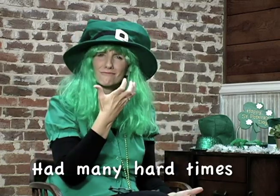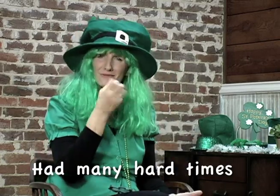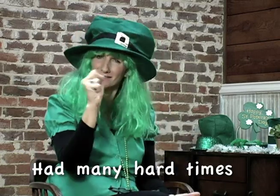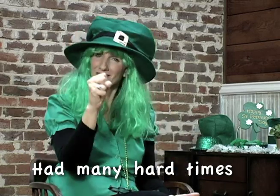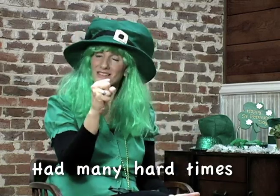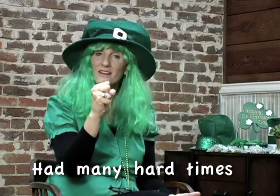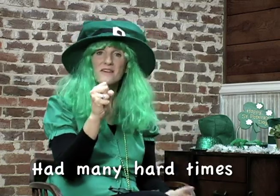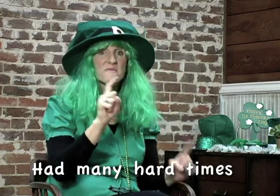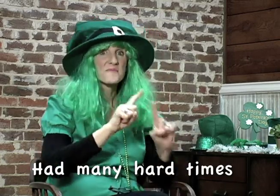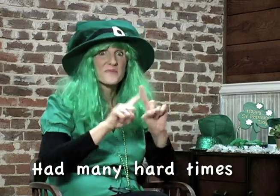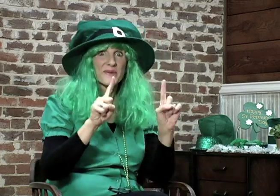problems.